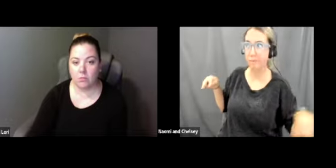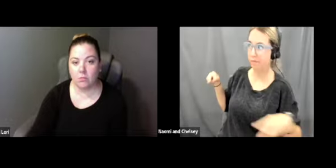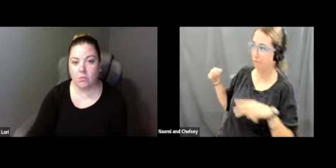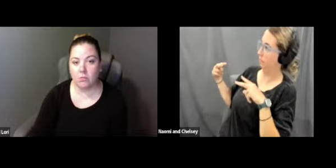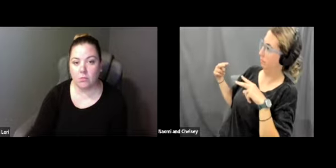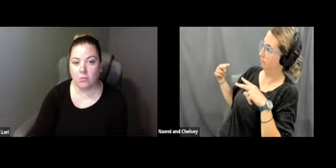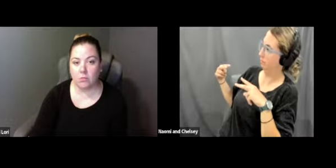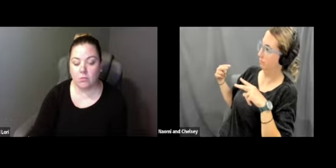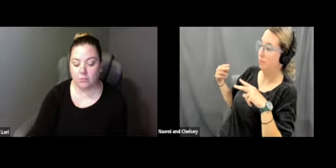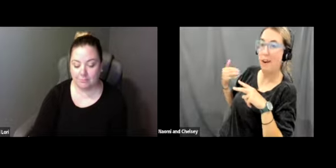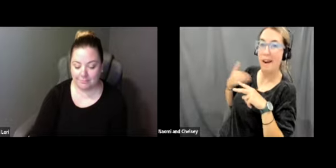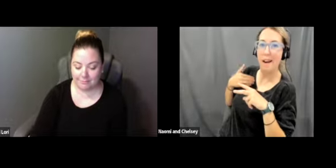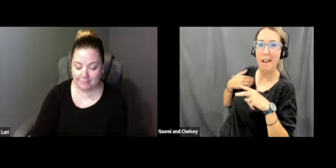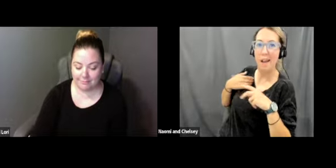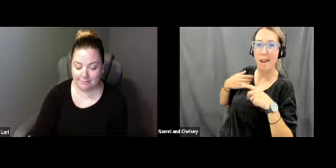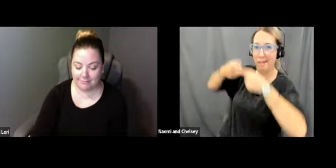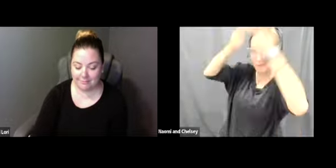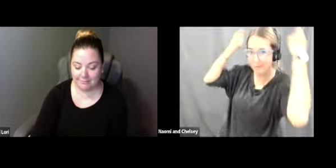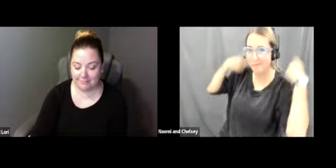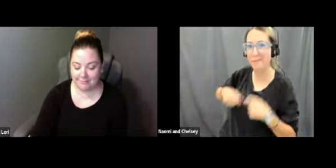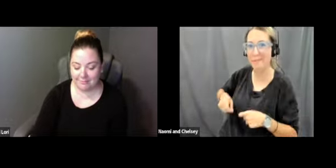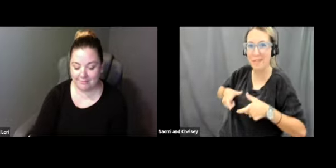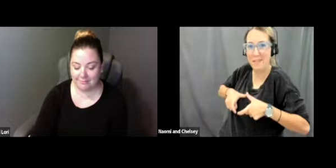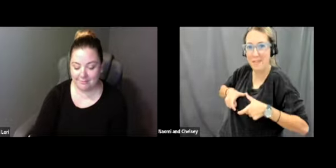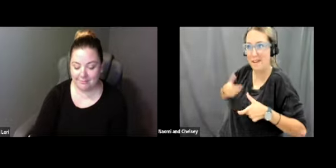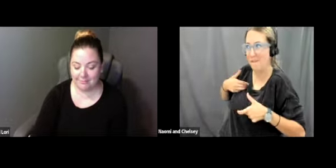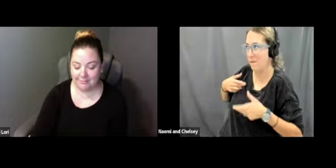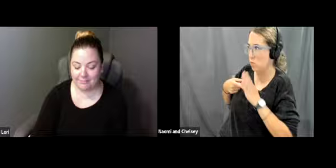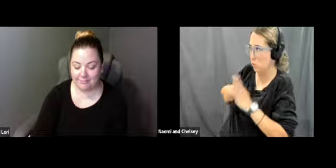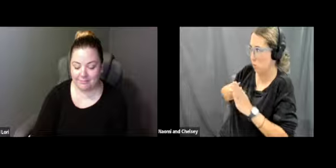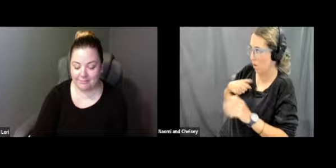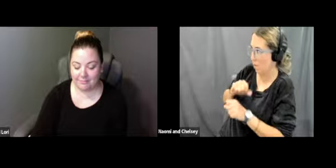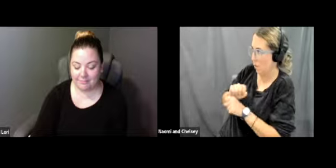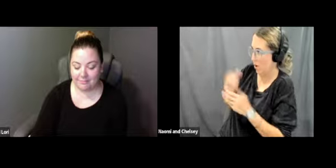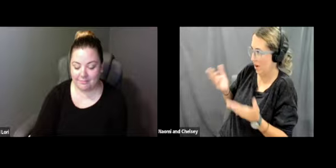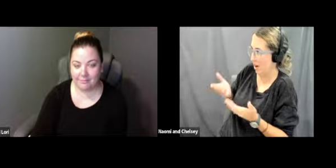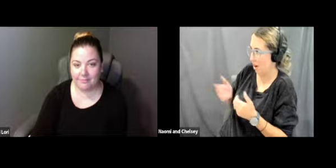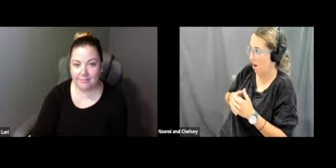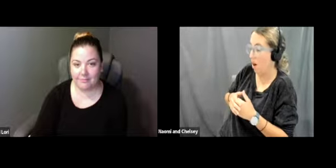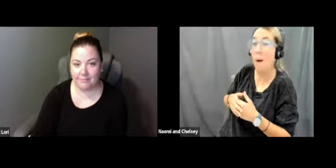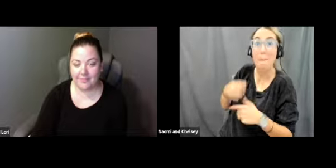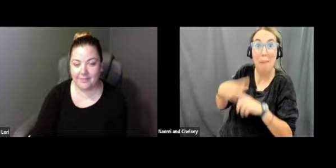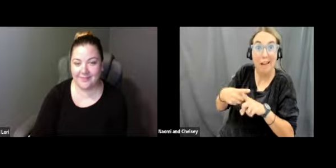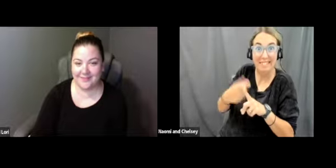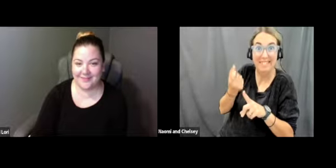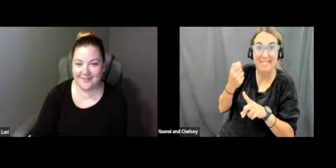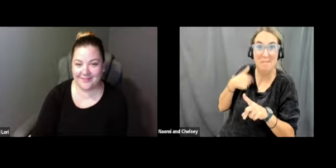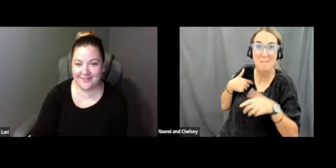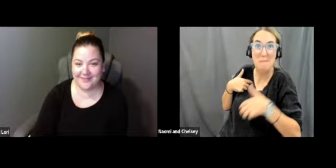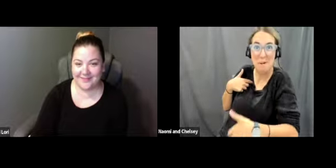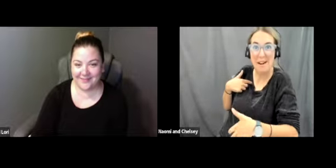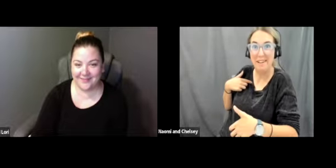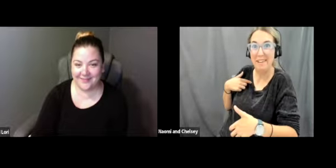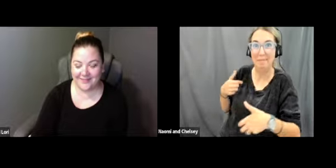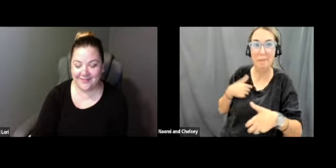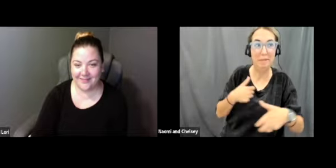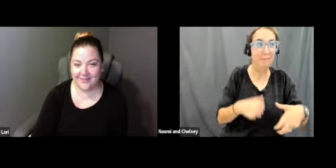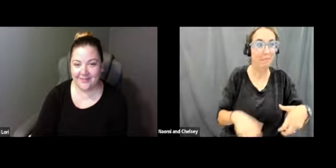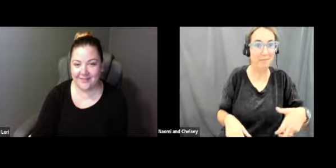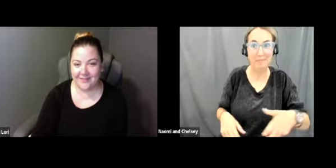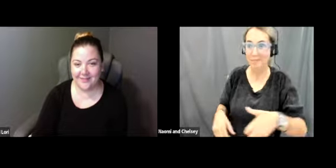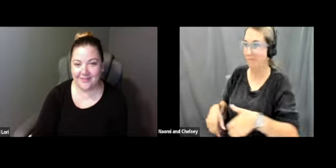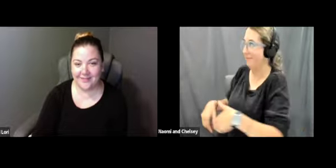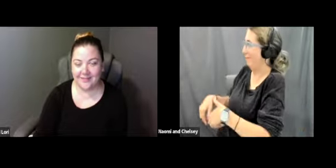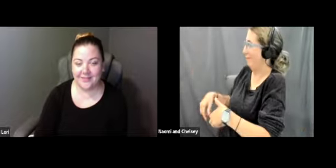I was 4 months pregnant at the time. They turned around and saw the bump. I must have given them the fright of their life. But I think